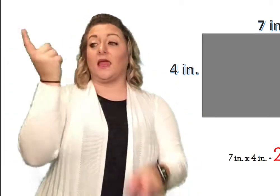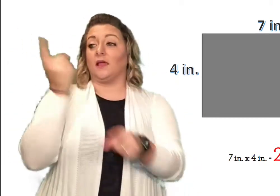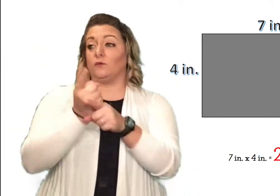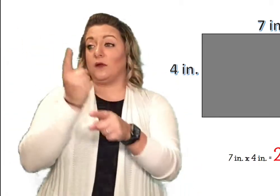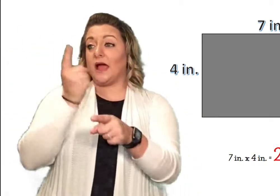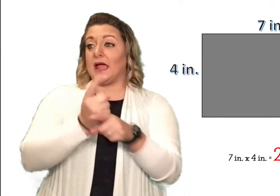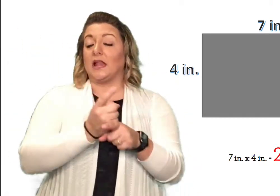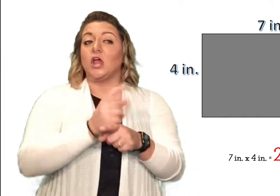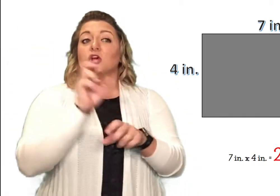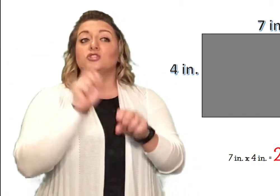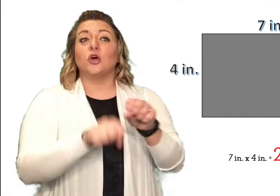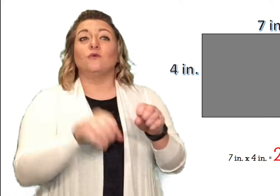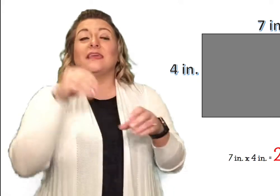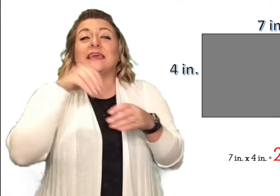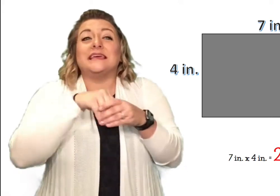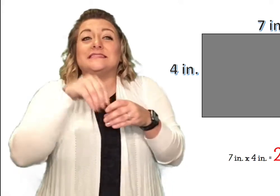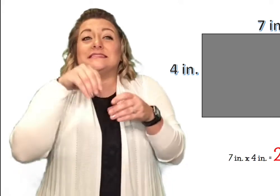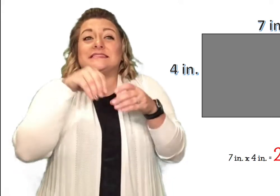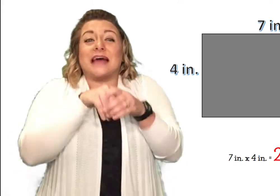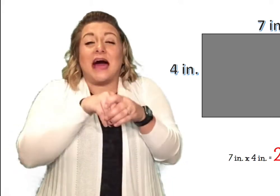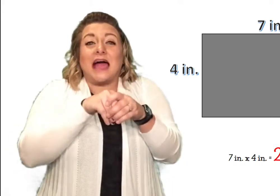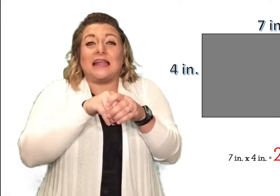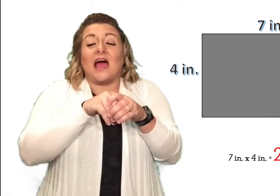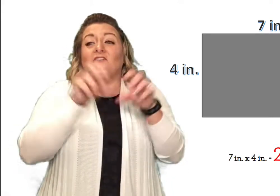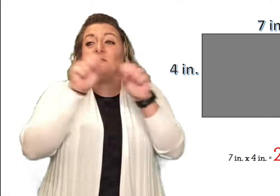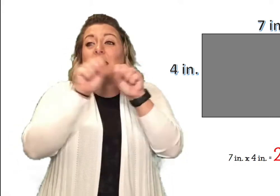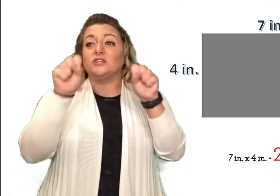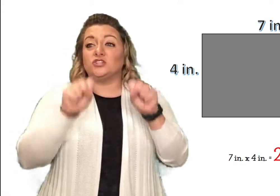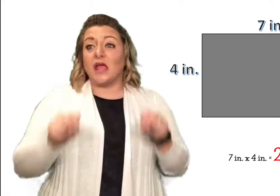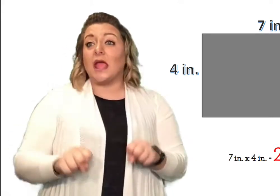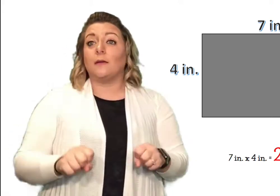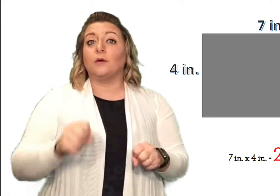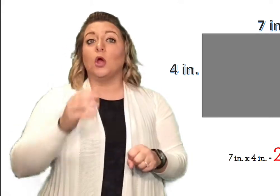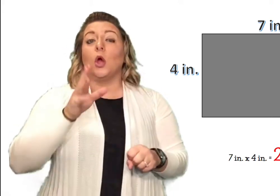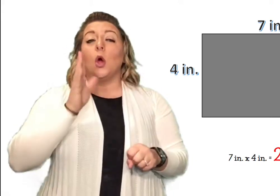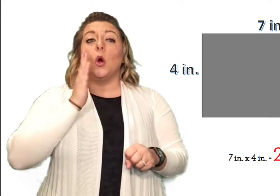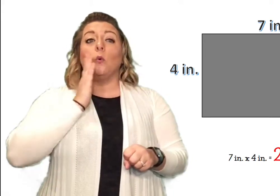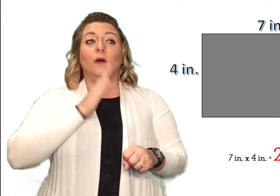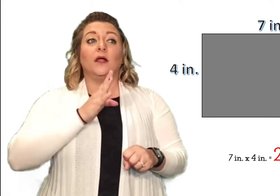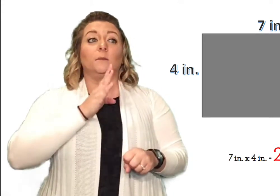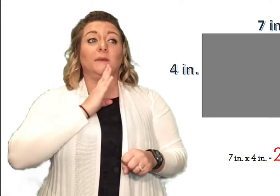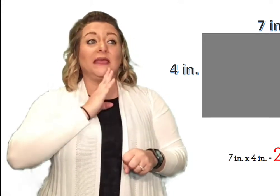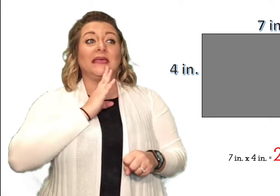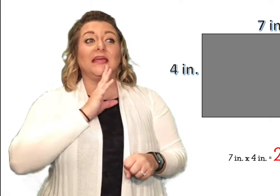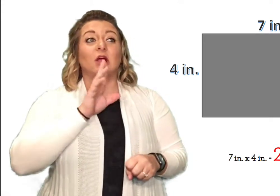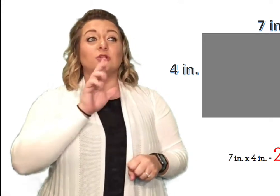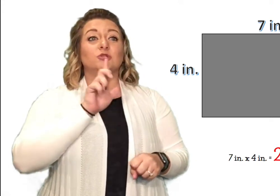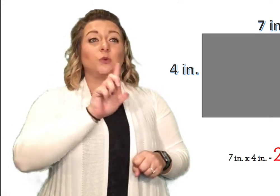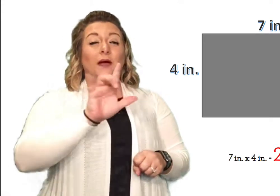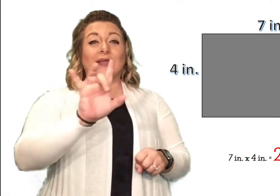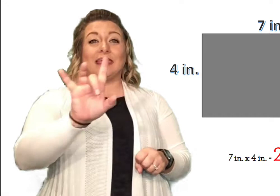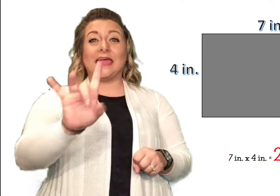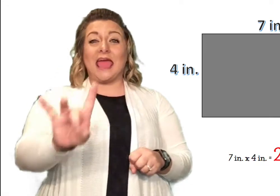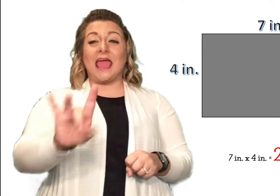28, right. So the inside of my shape will be